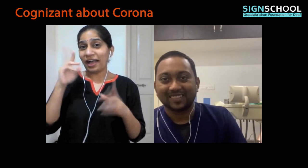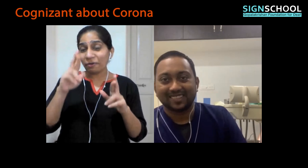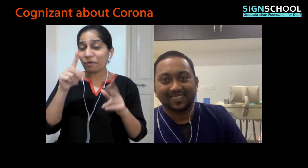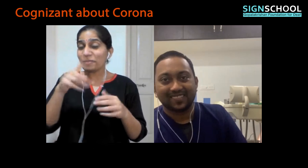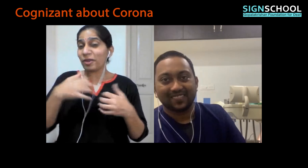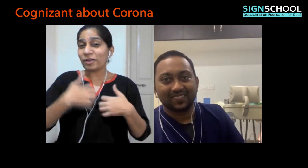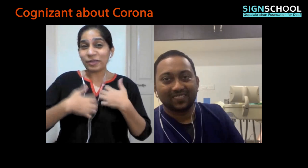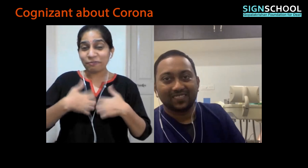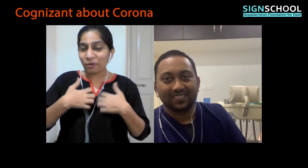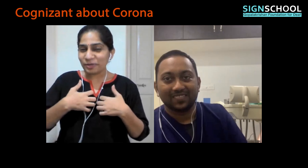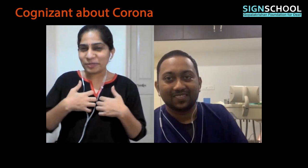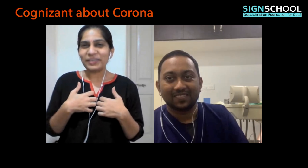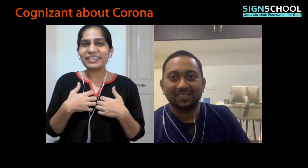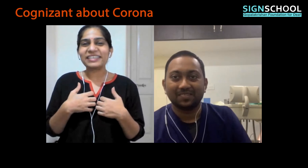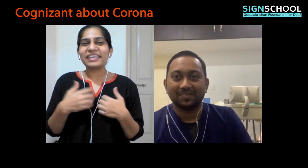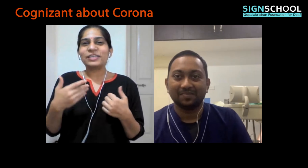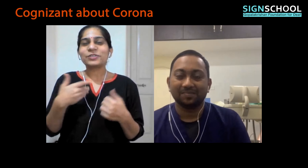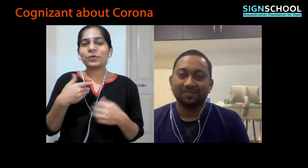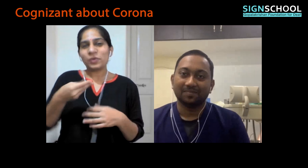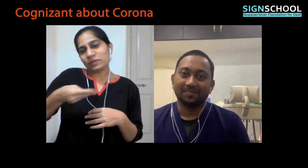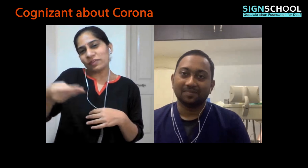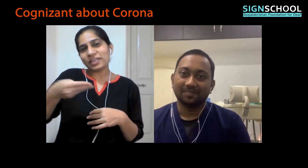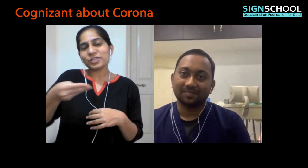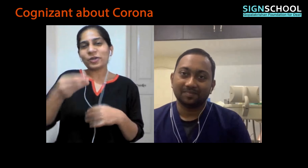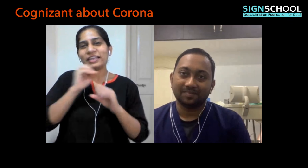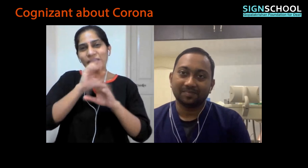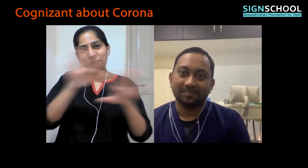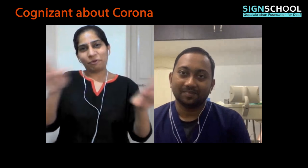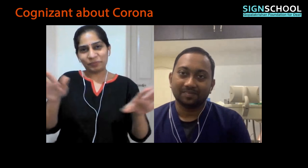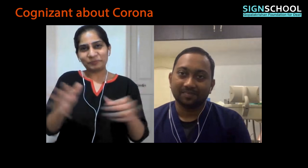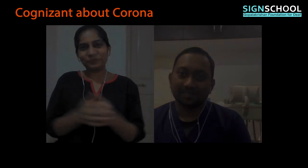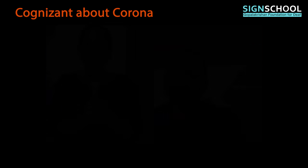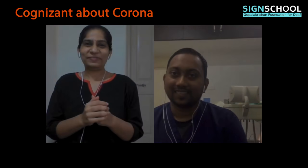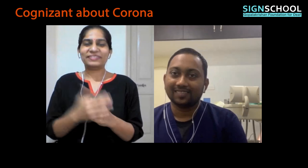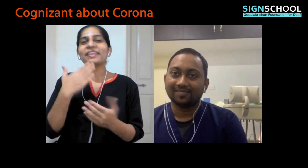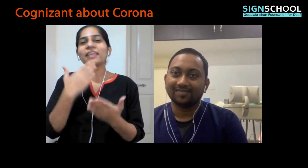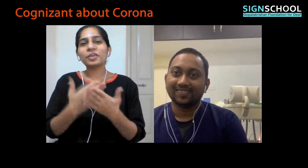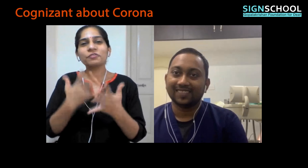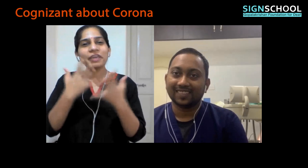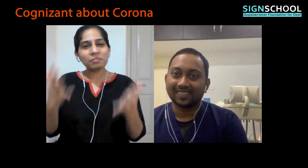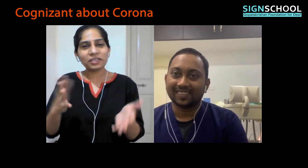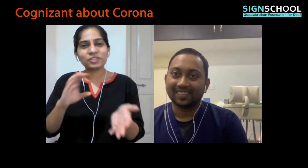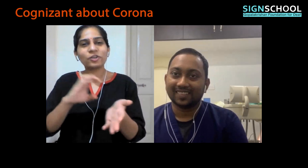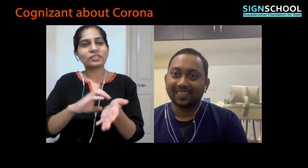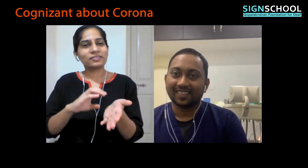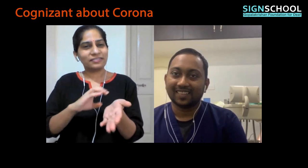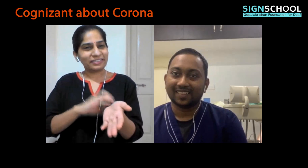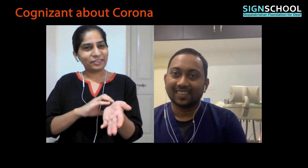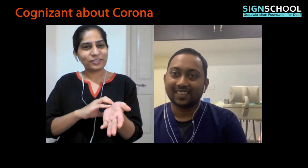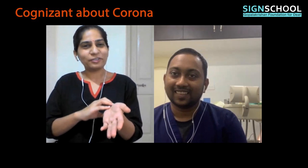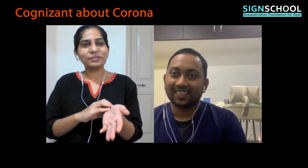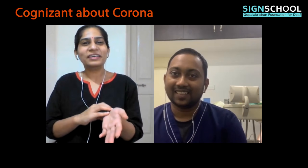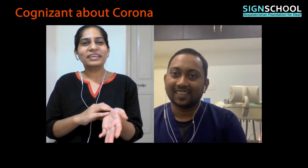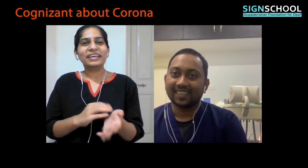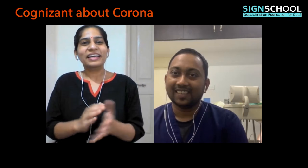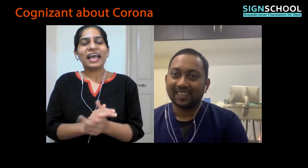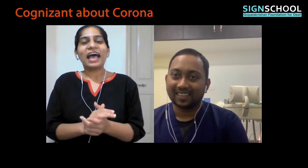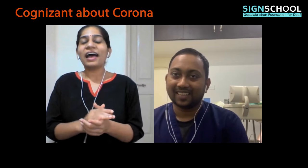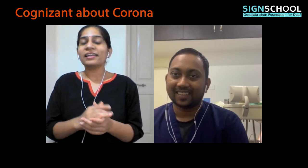So I hope you're all looking forward to it. So we will very shortly inform. Thank you very much,